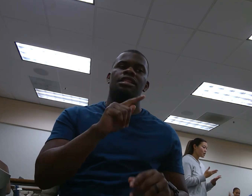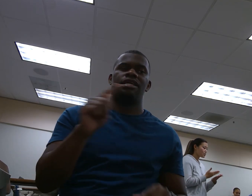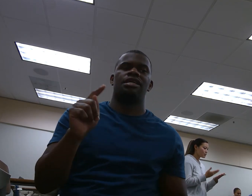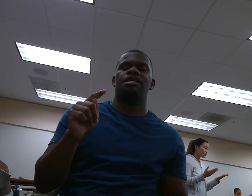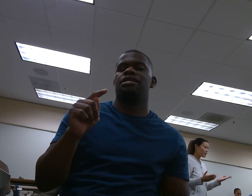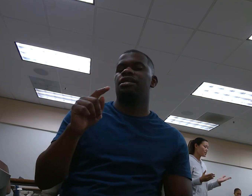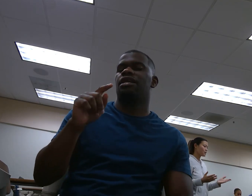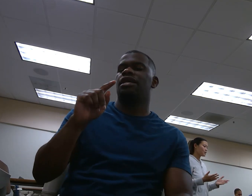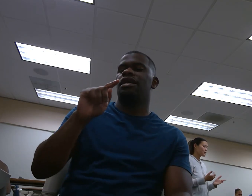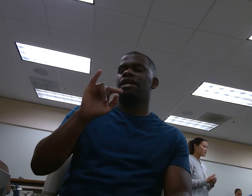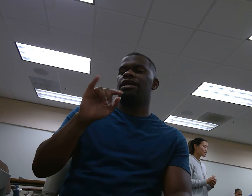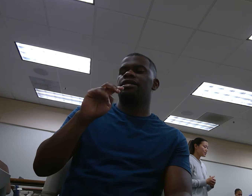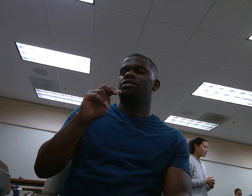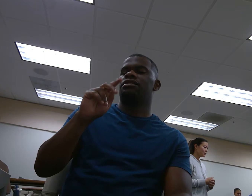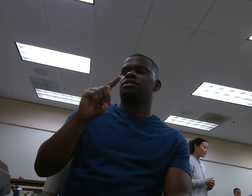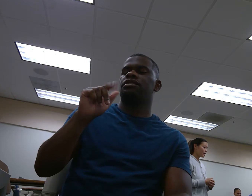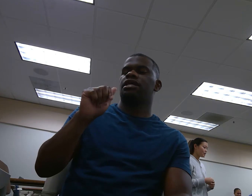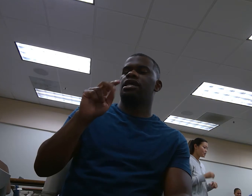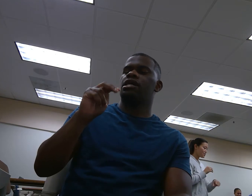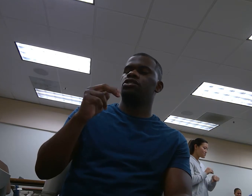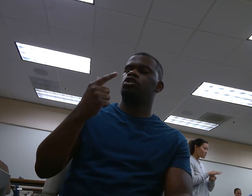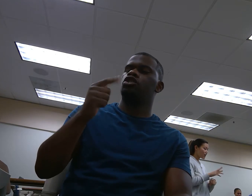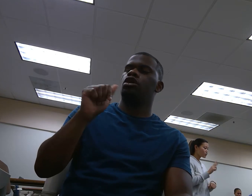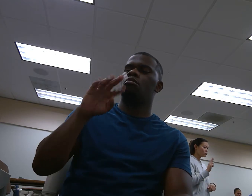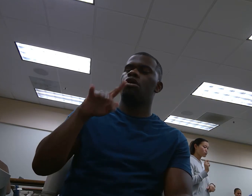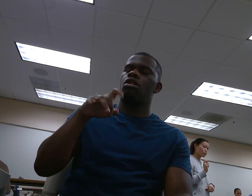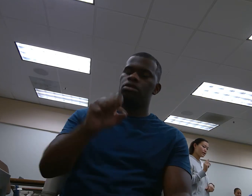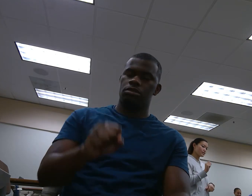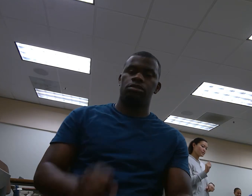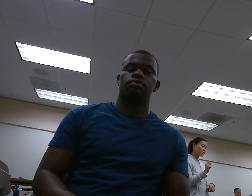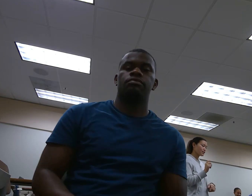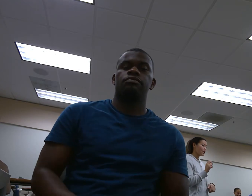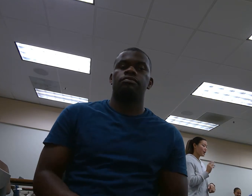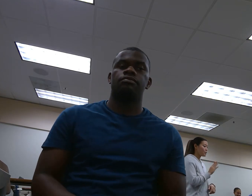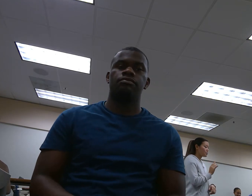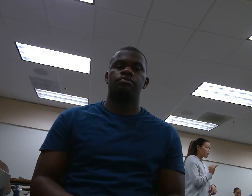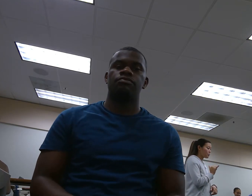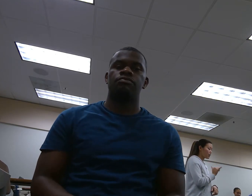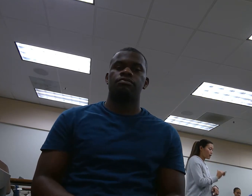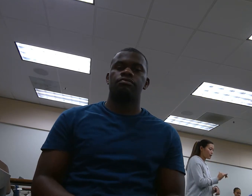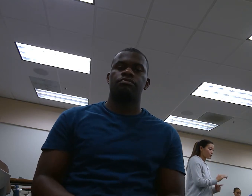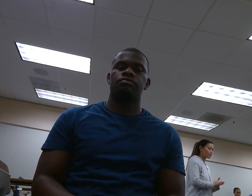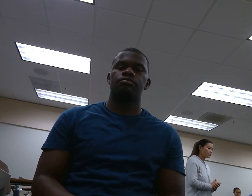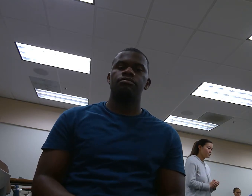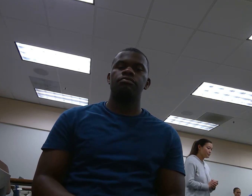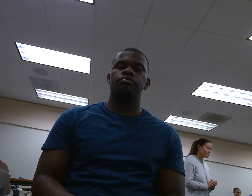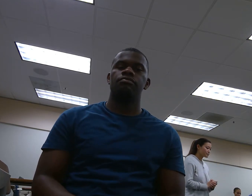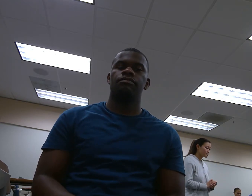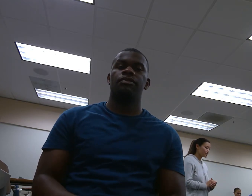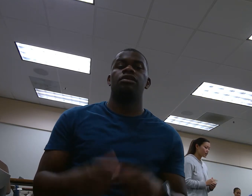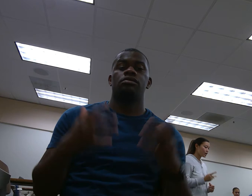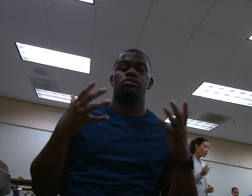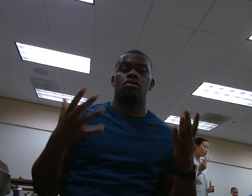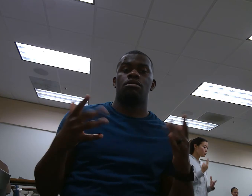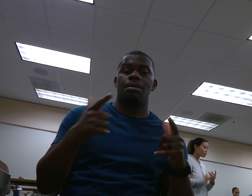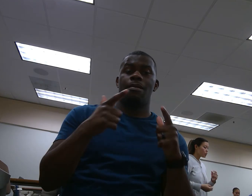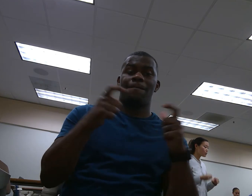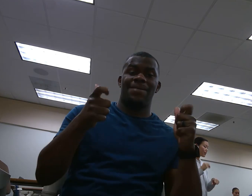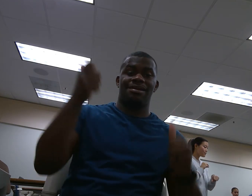think about the intangibles that favor renting and the intangibles that favor buying. So the biggest reason, and this is why we